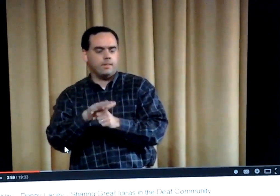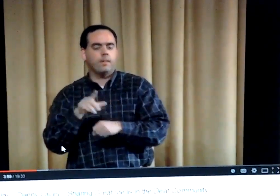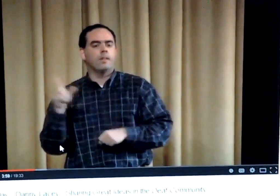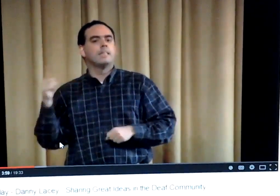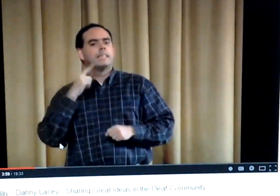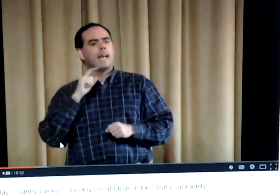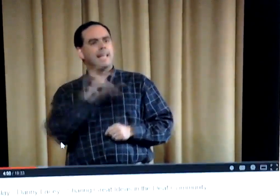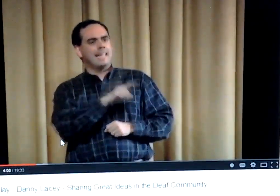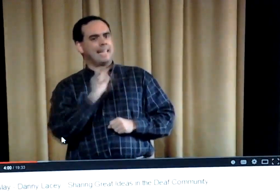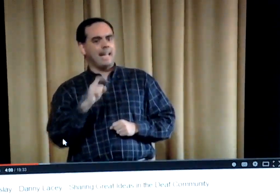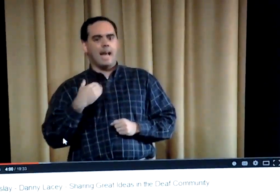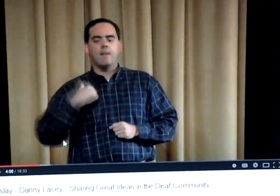But it's not enough.